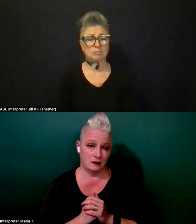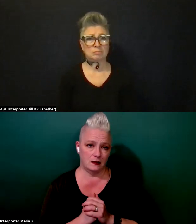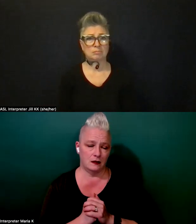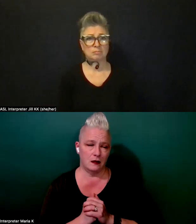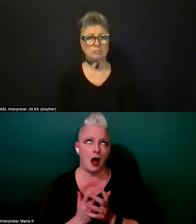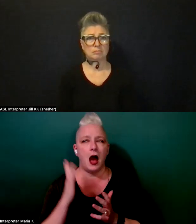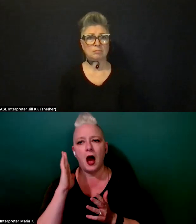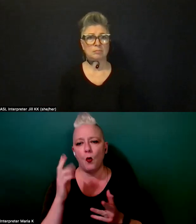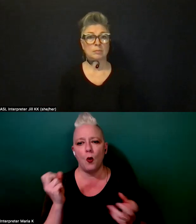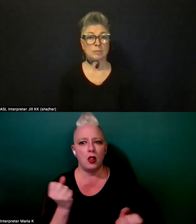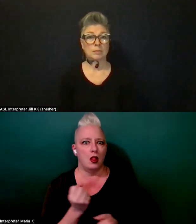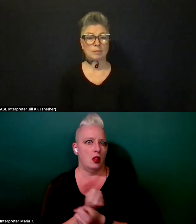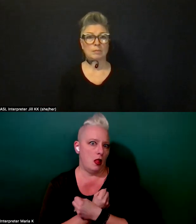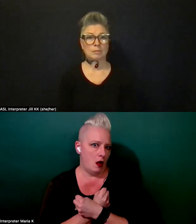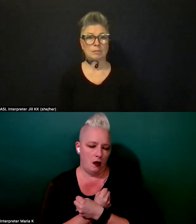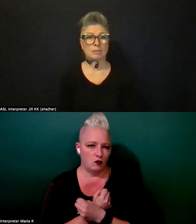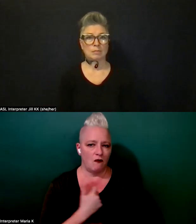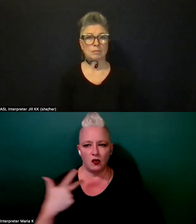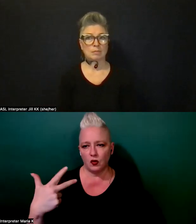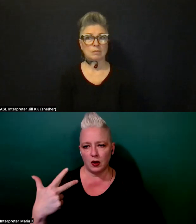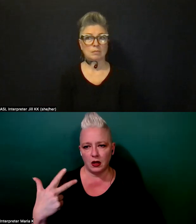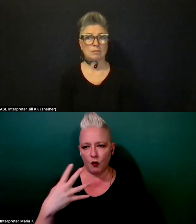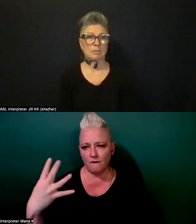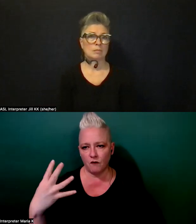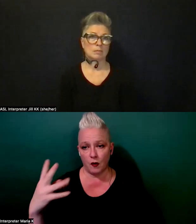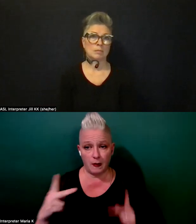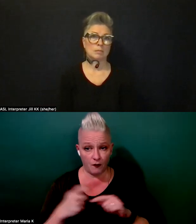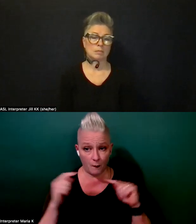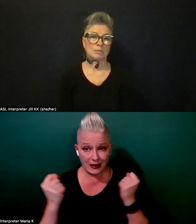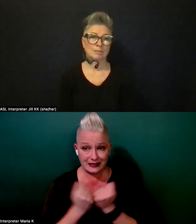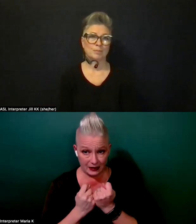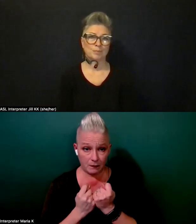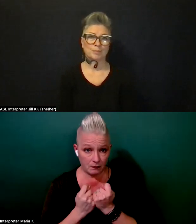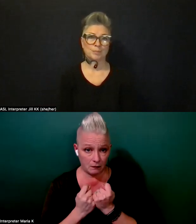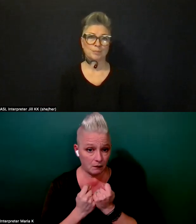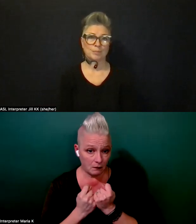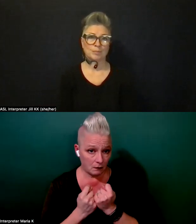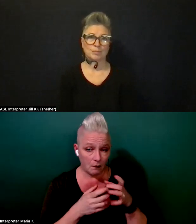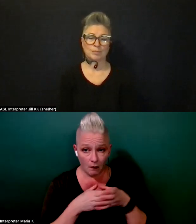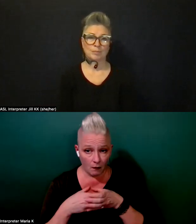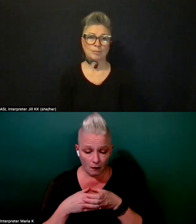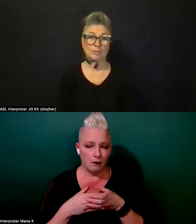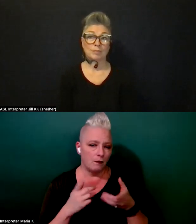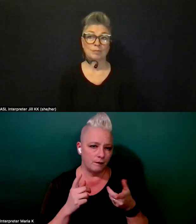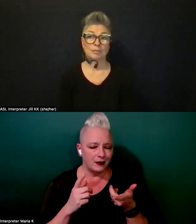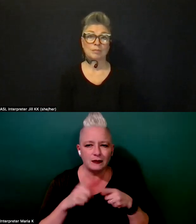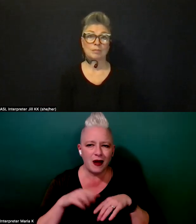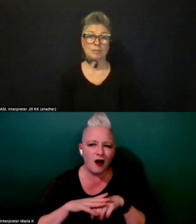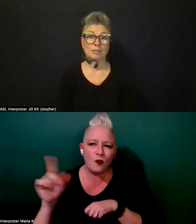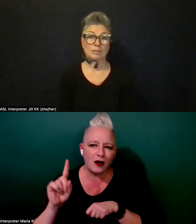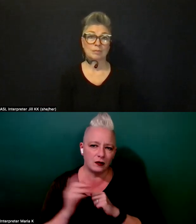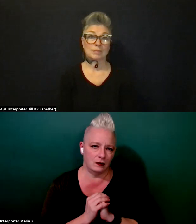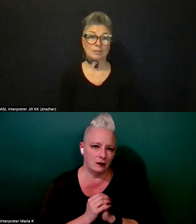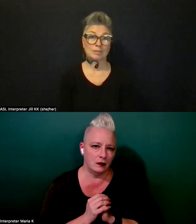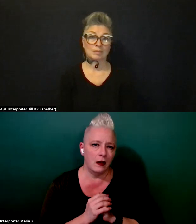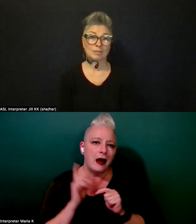bring like at least 3 or 4 people from my team to everywhere. It just depends on location. Like I can't bring everybody